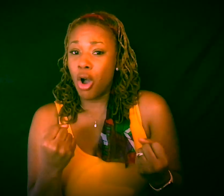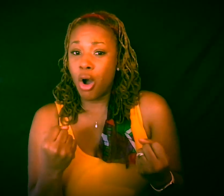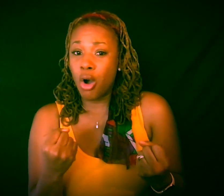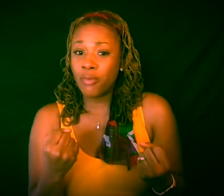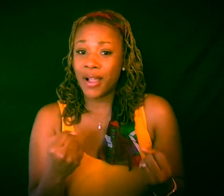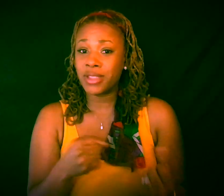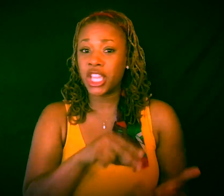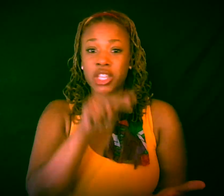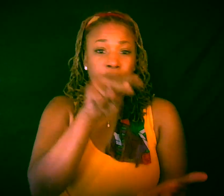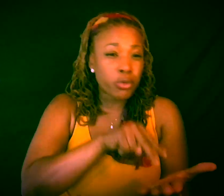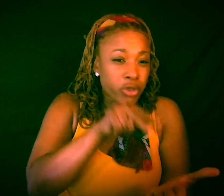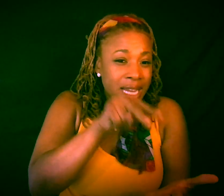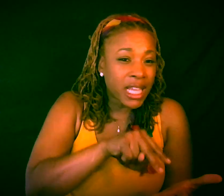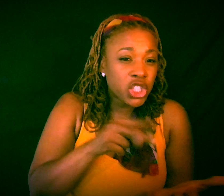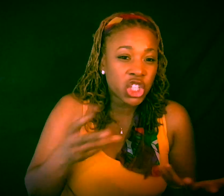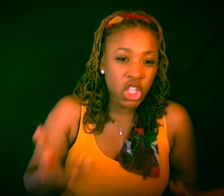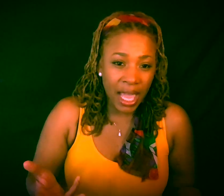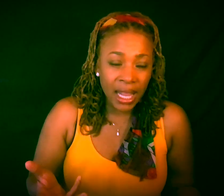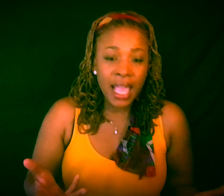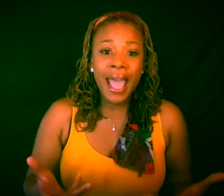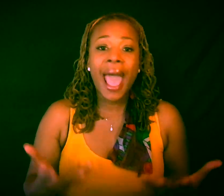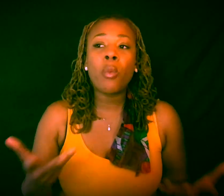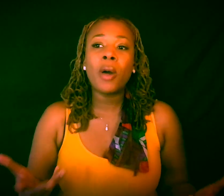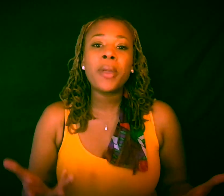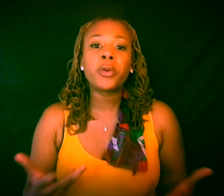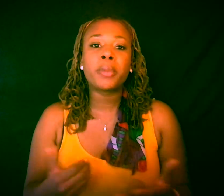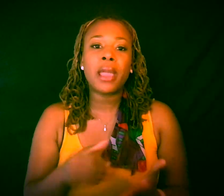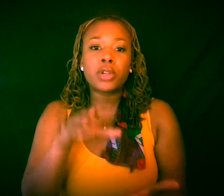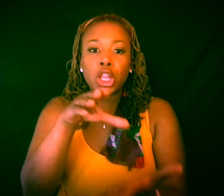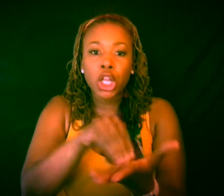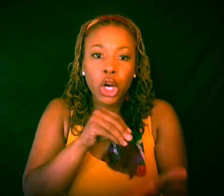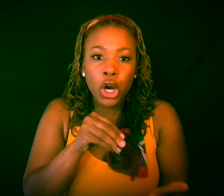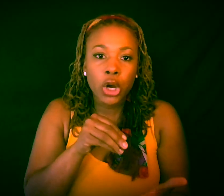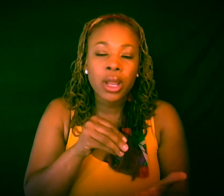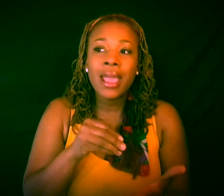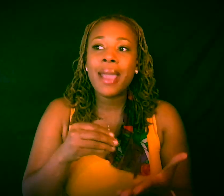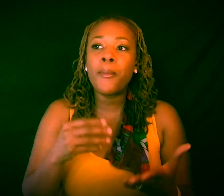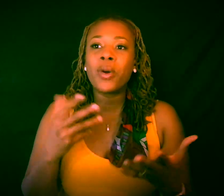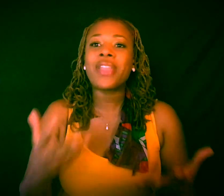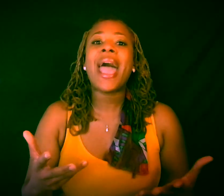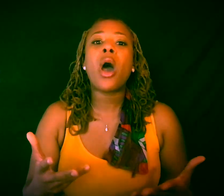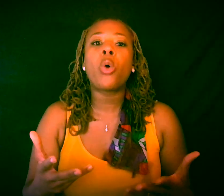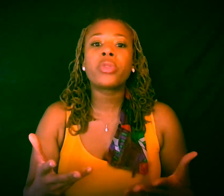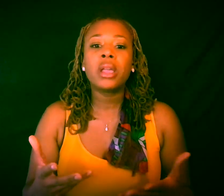strong foundation for reading just yet. I want people to be able to learn without